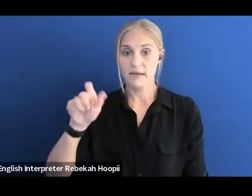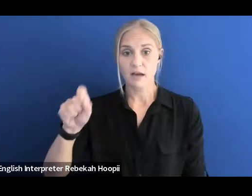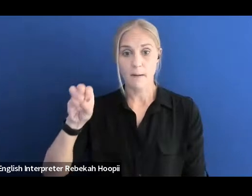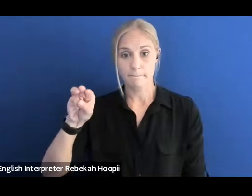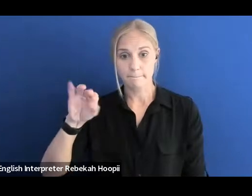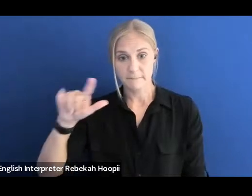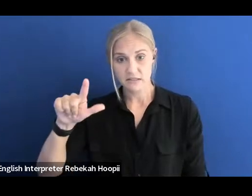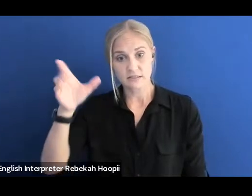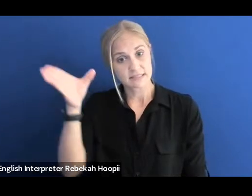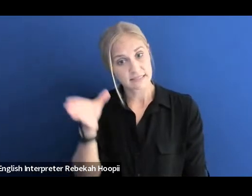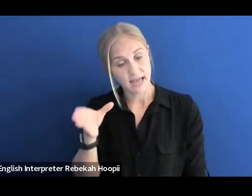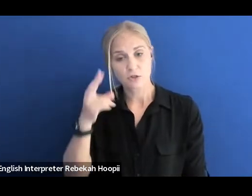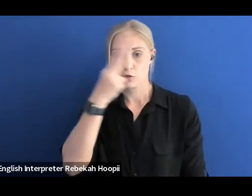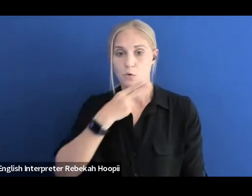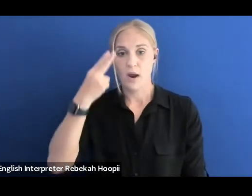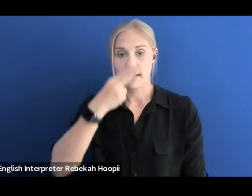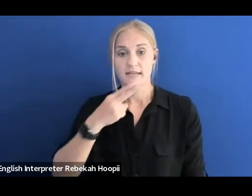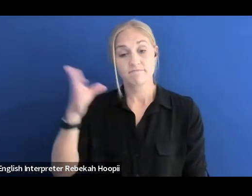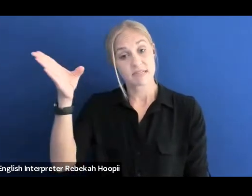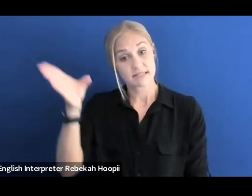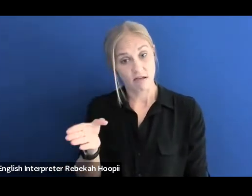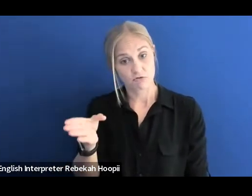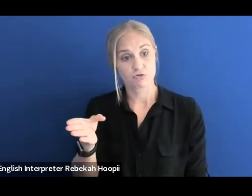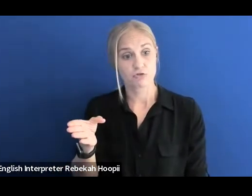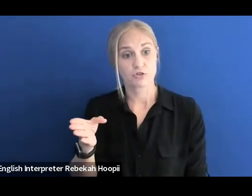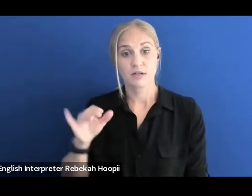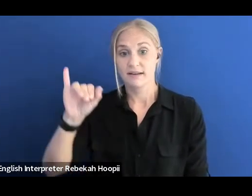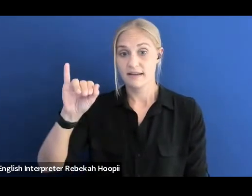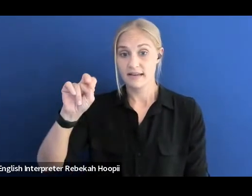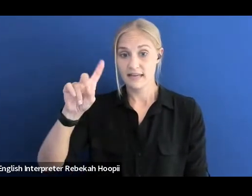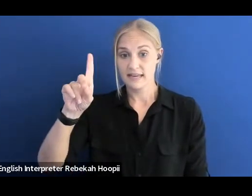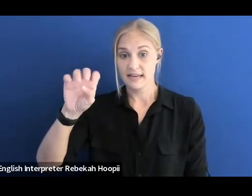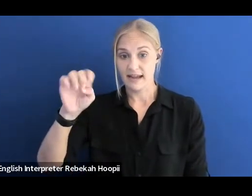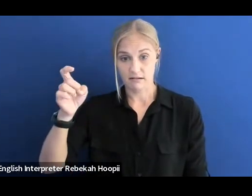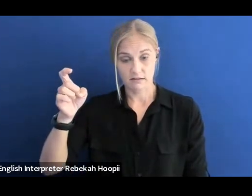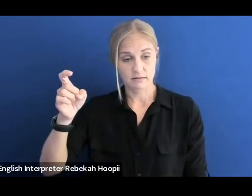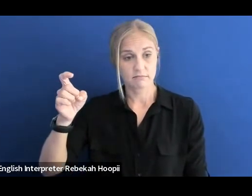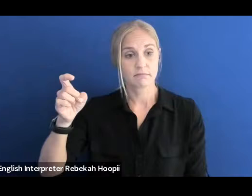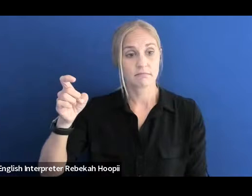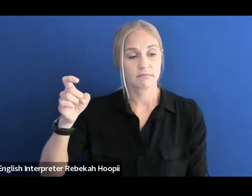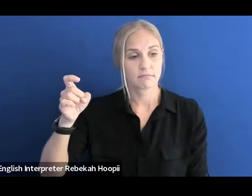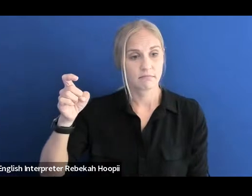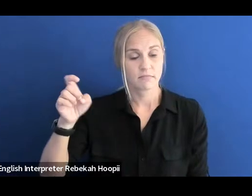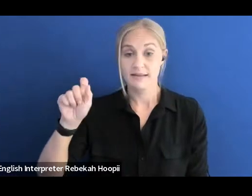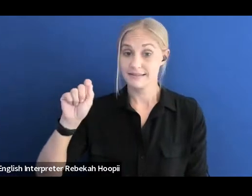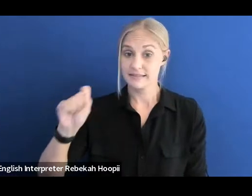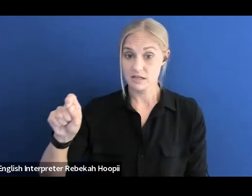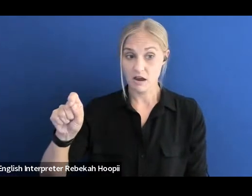home.army.mil/Hawaii/index